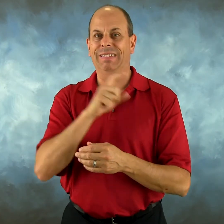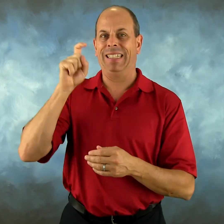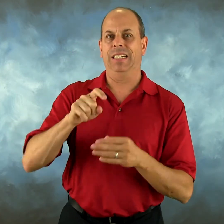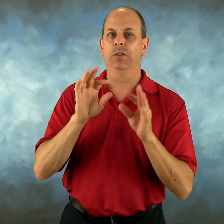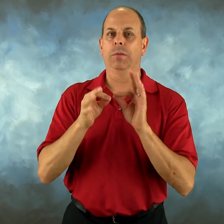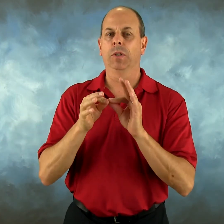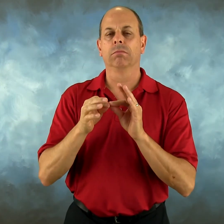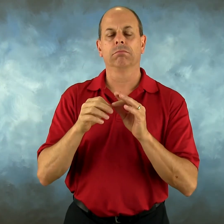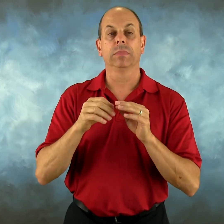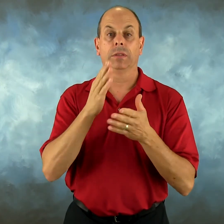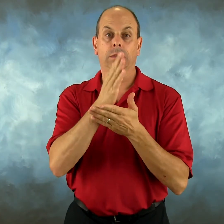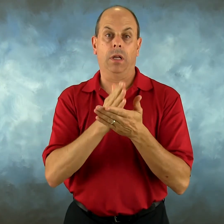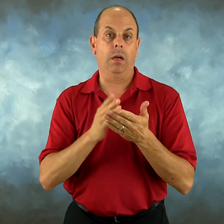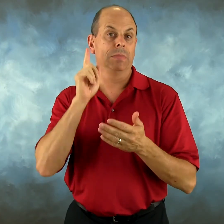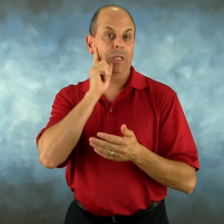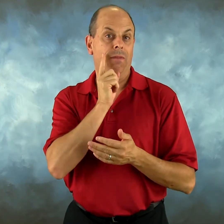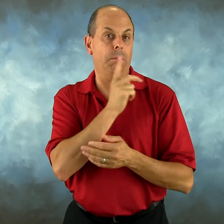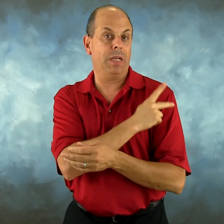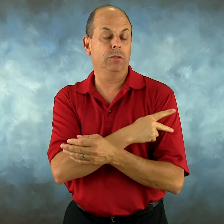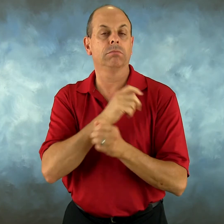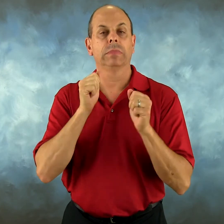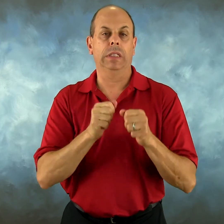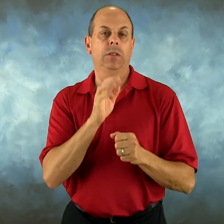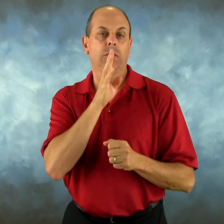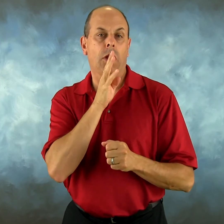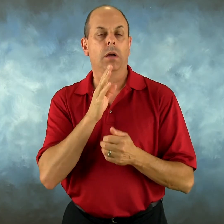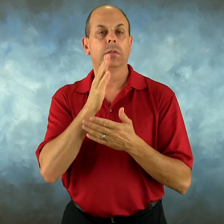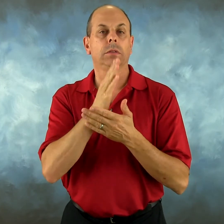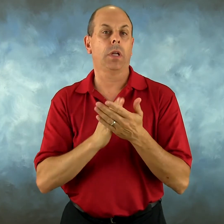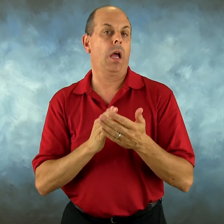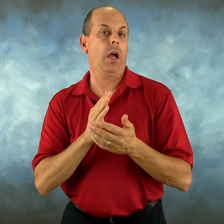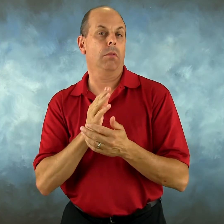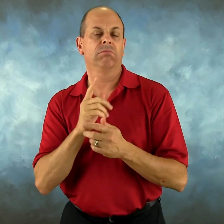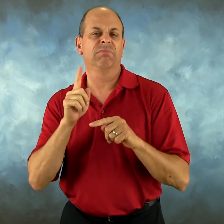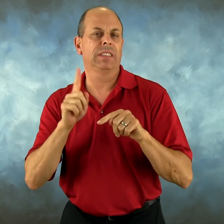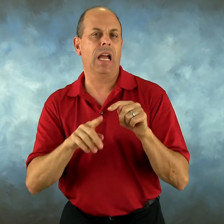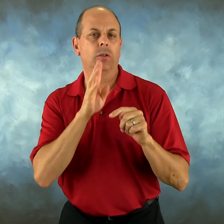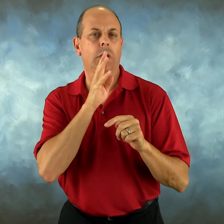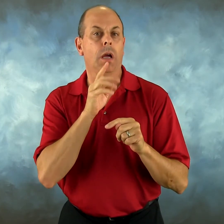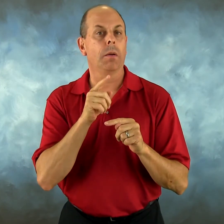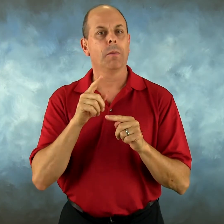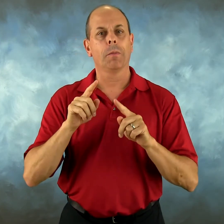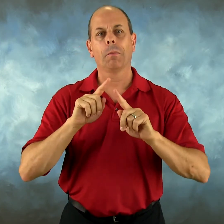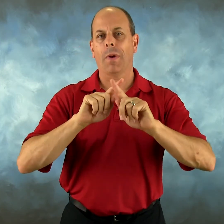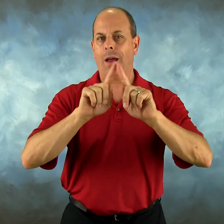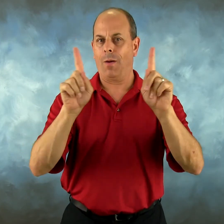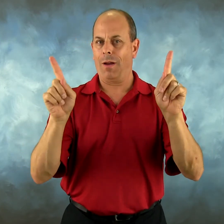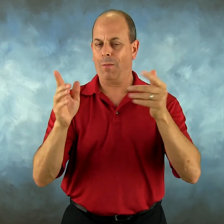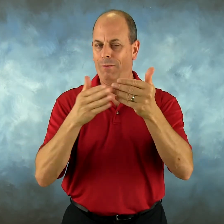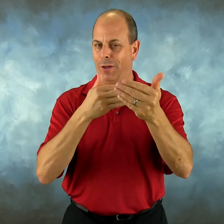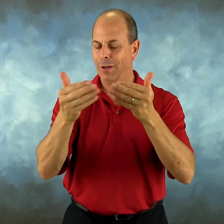Not all deaf patients will need interpreter services. Some deaf patients might be able to speak for